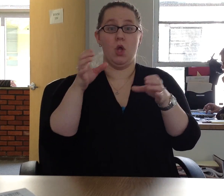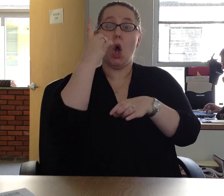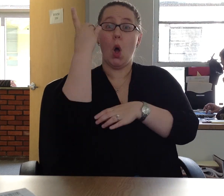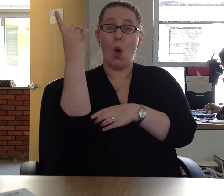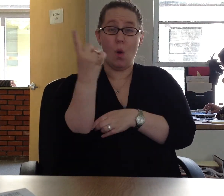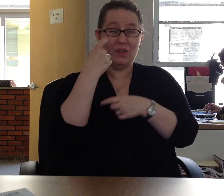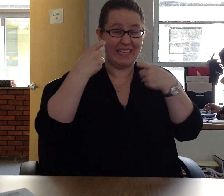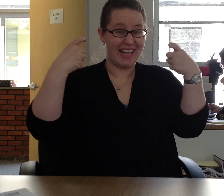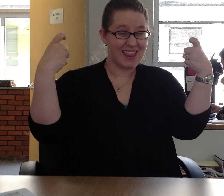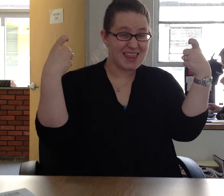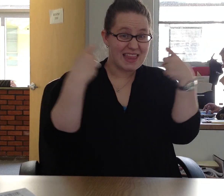electron microscope.